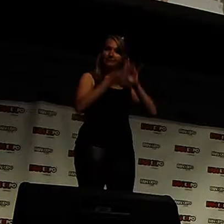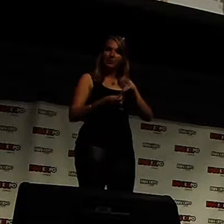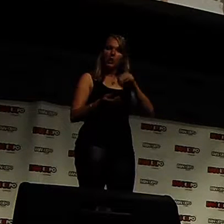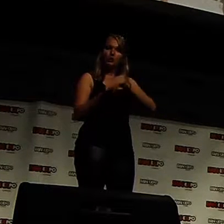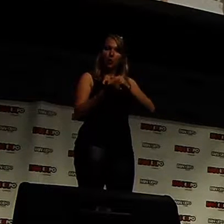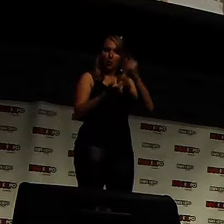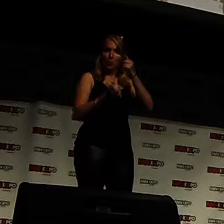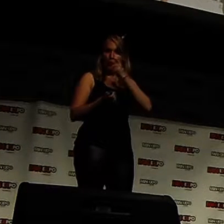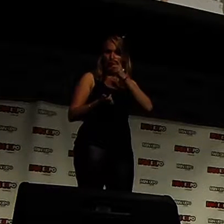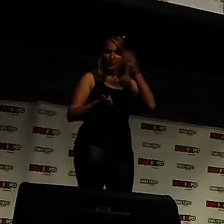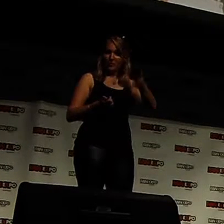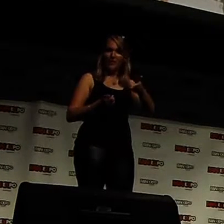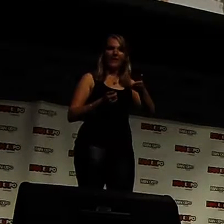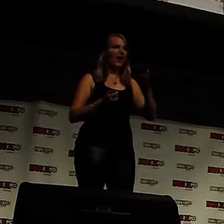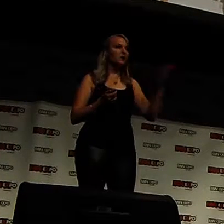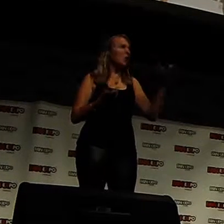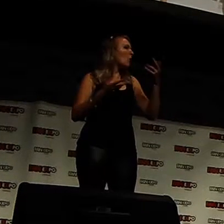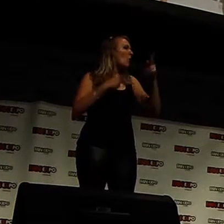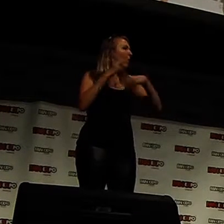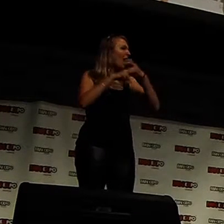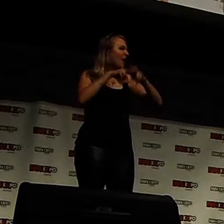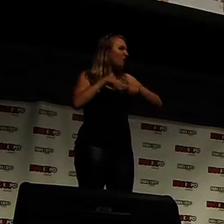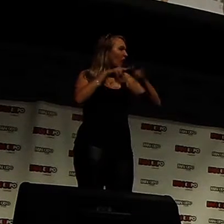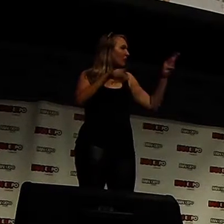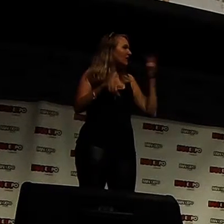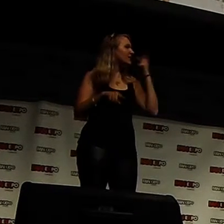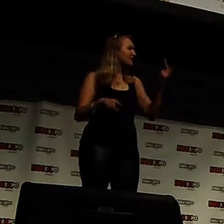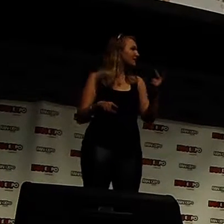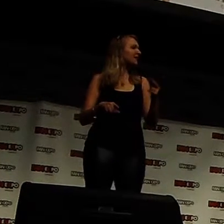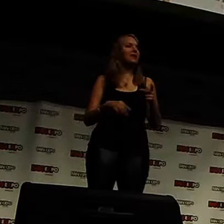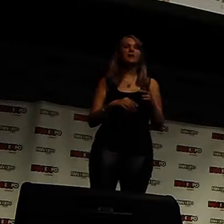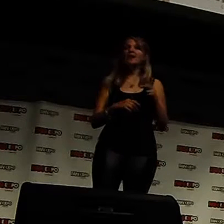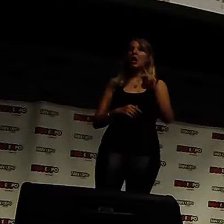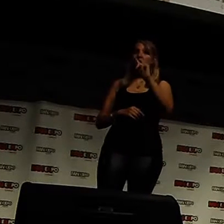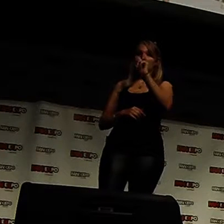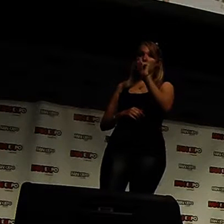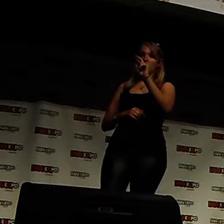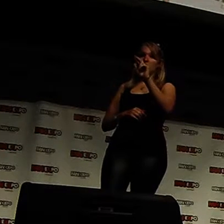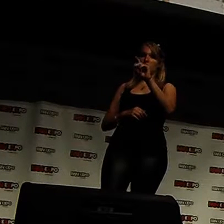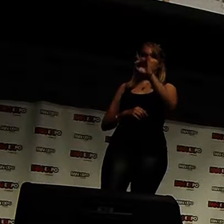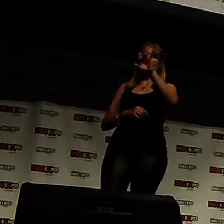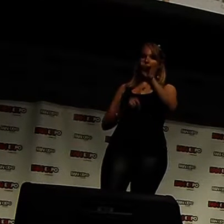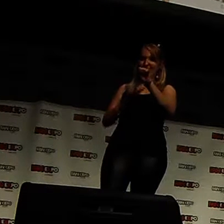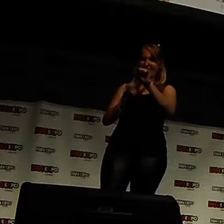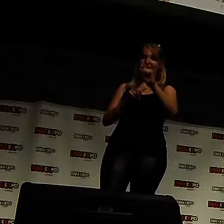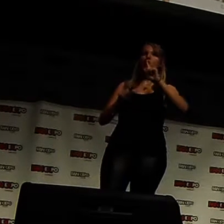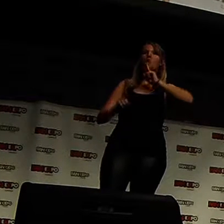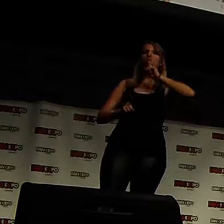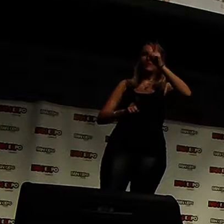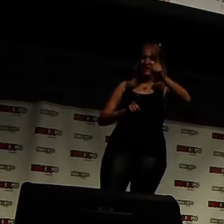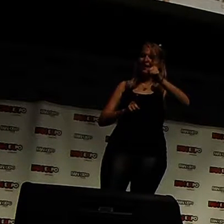Be excited to see at this part? Like a TARDIS that really takes you through time and space.